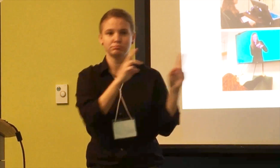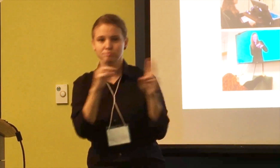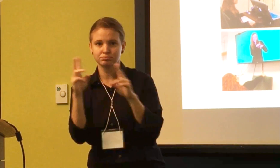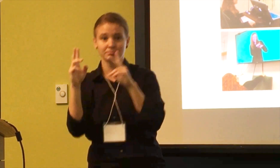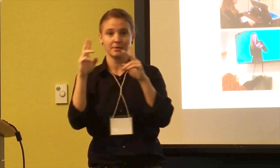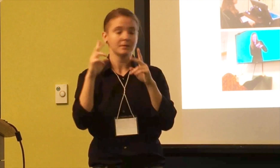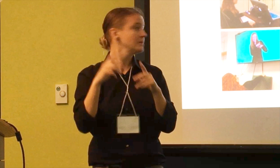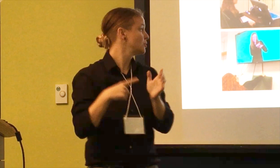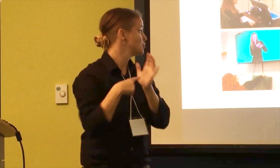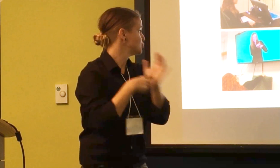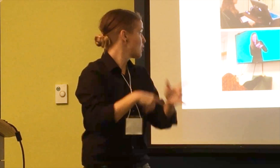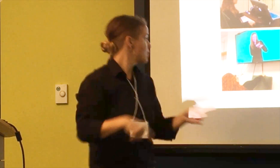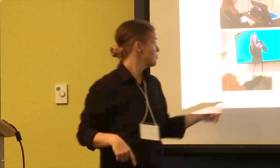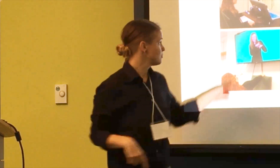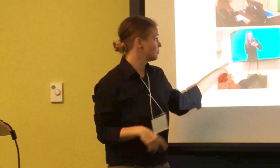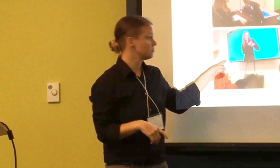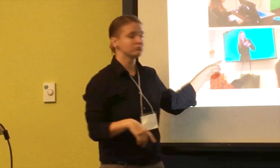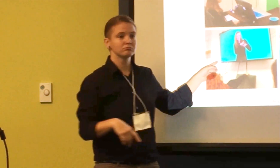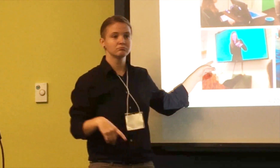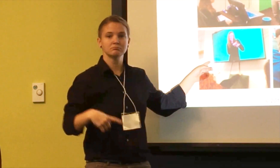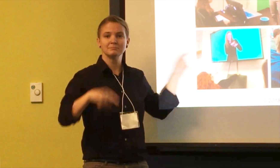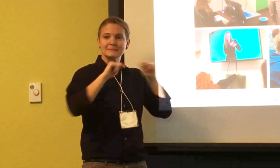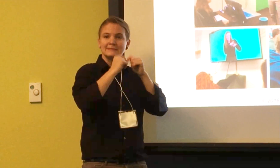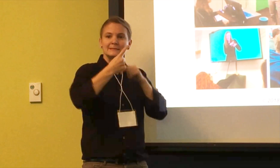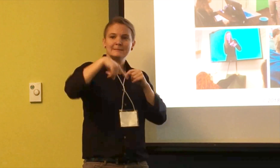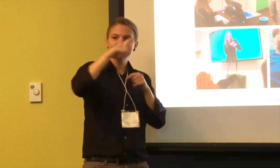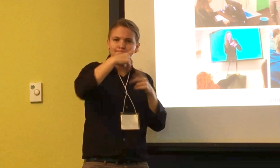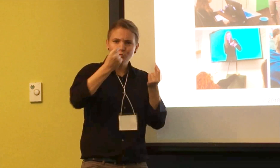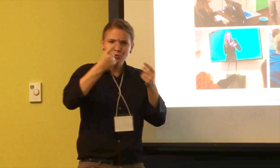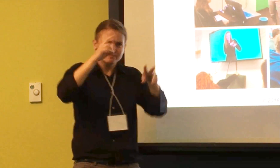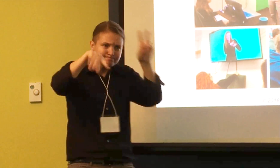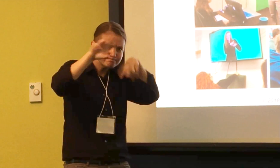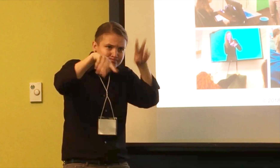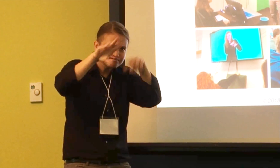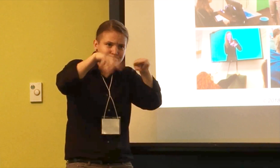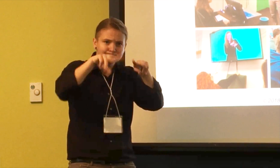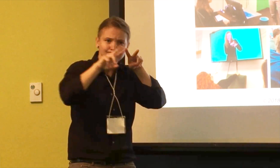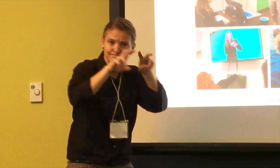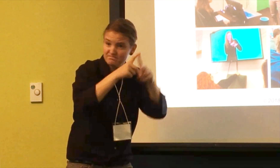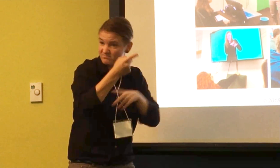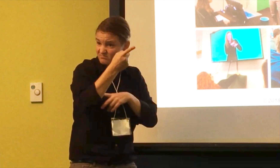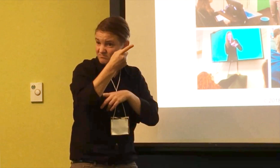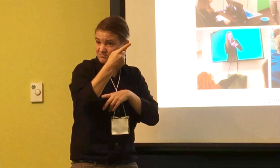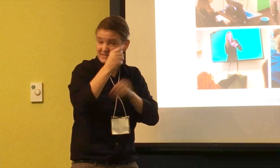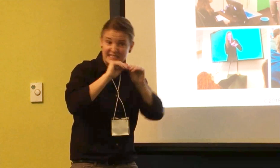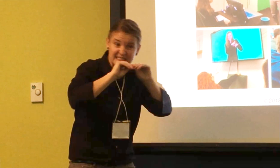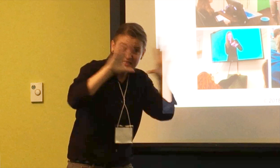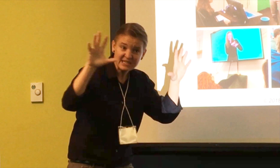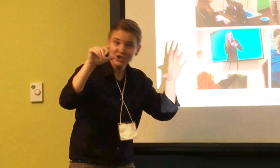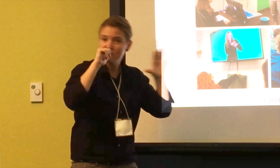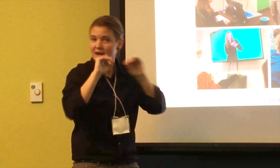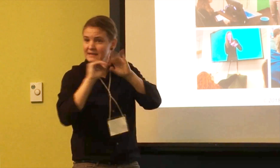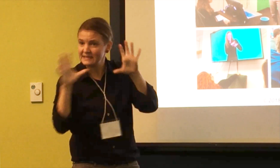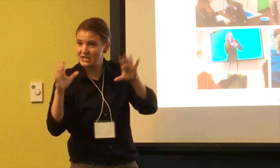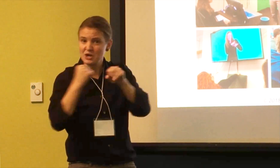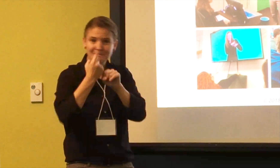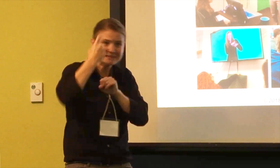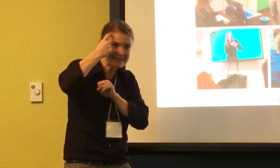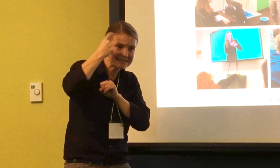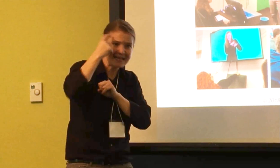write a nice conclusion. So we do the same exact thing in ASL in video form. And then when we're done with the